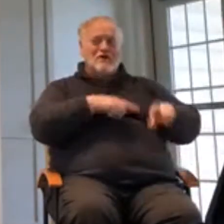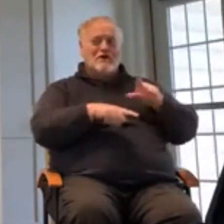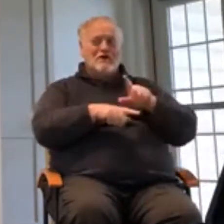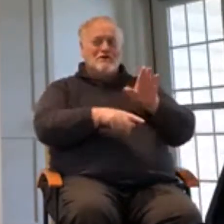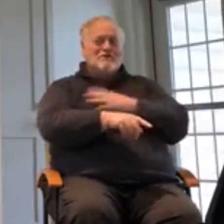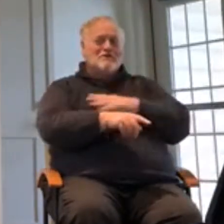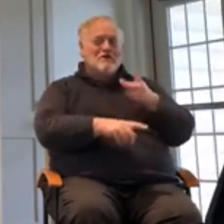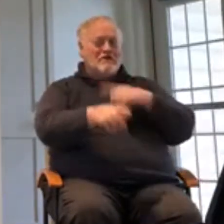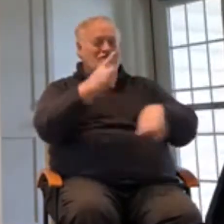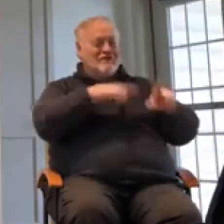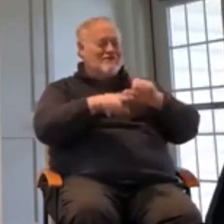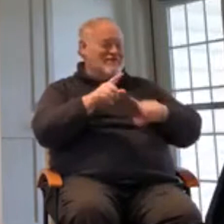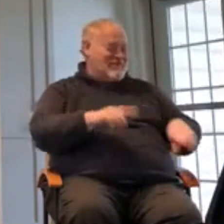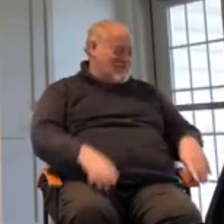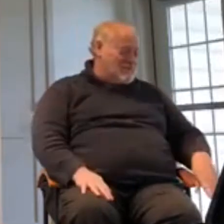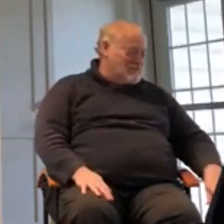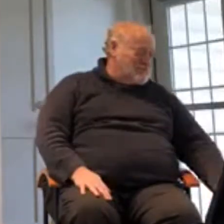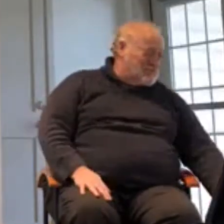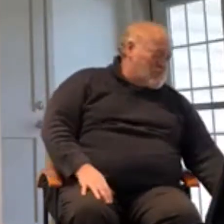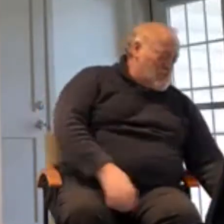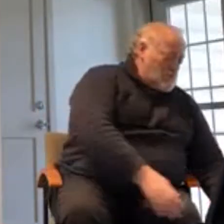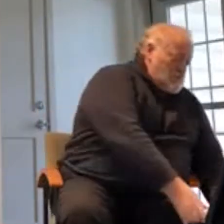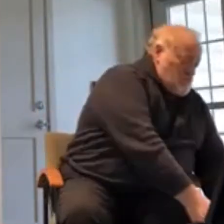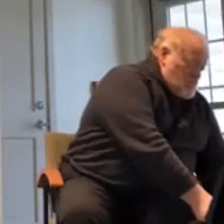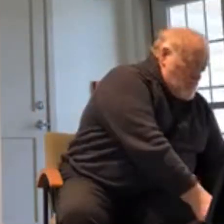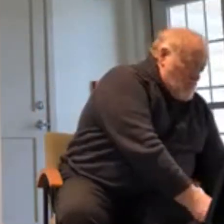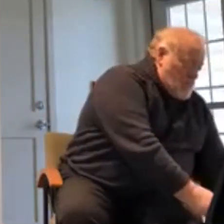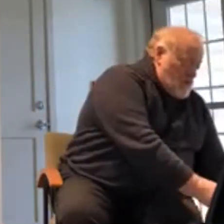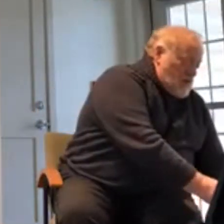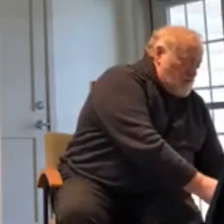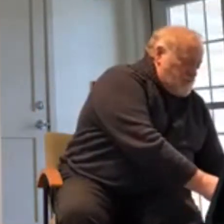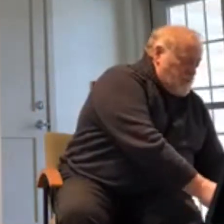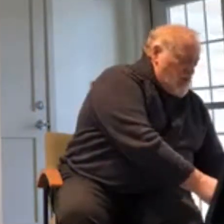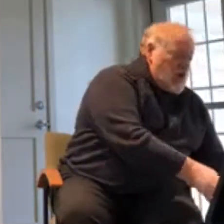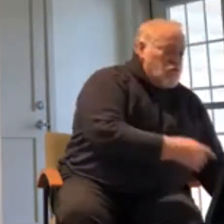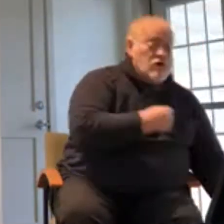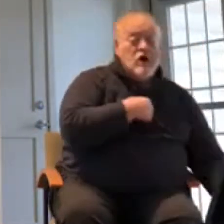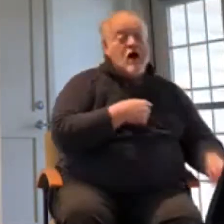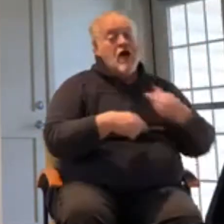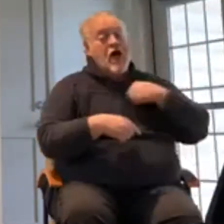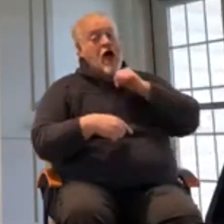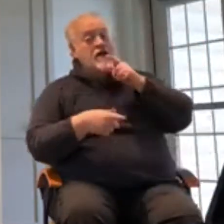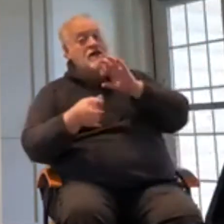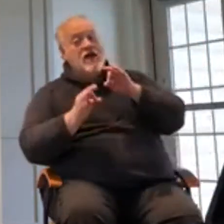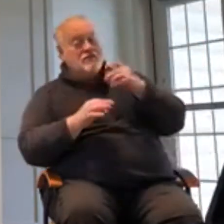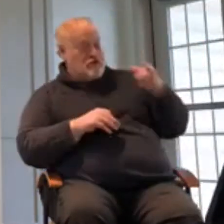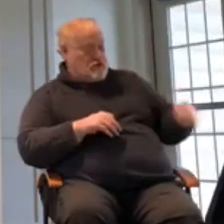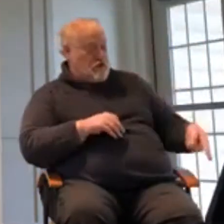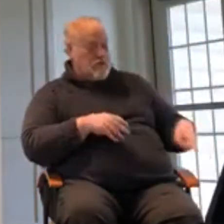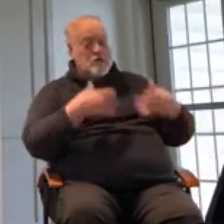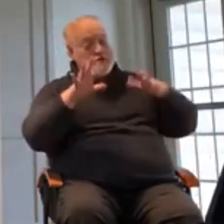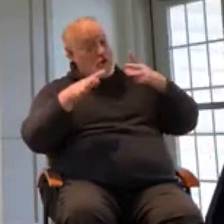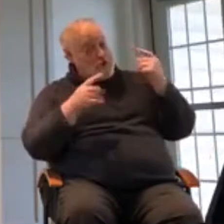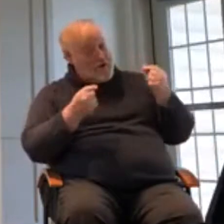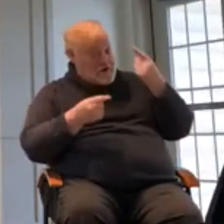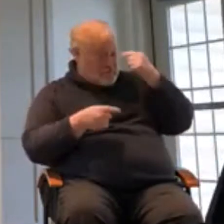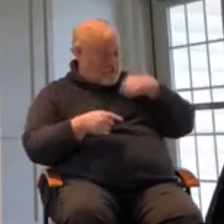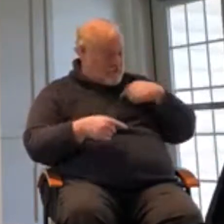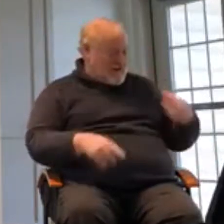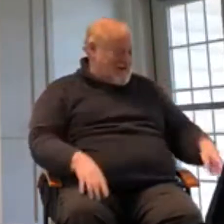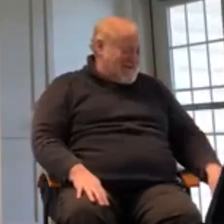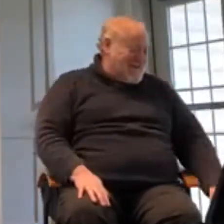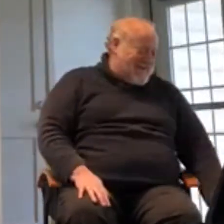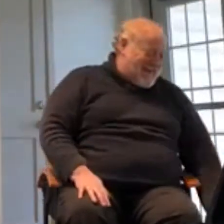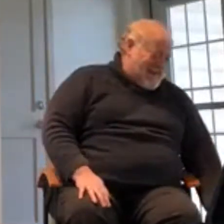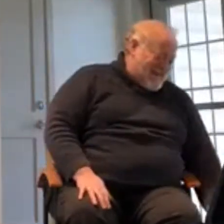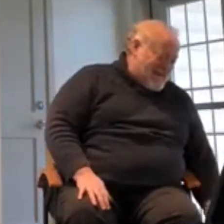I do appreciate Brother Randy and his dedication to the Lord to minister here at Family Bible Church. I didn't have to interpret, it was already done. Yeah,